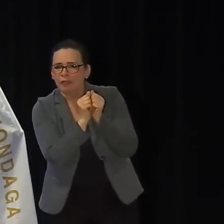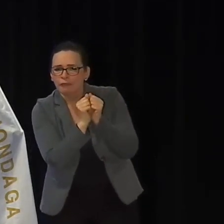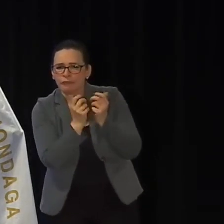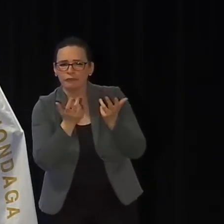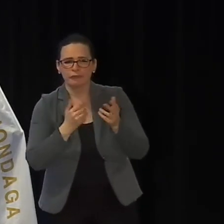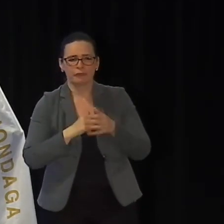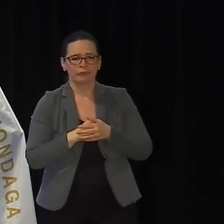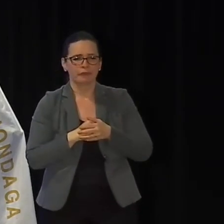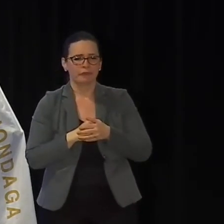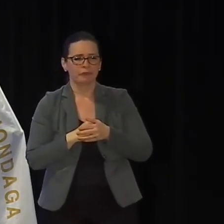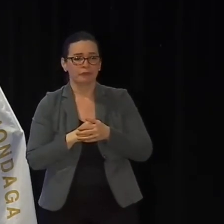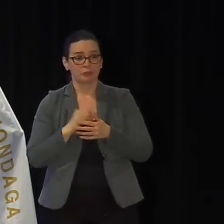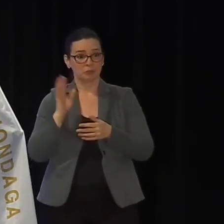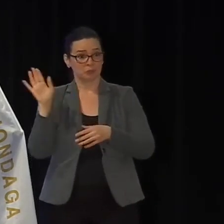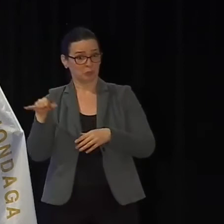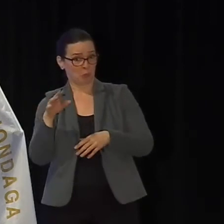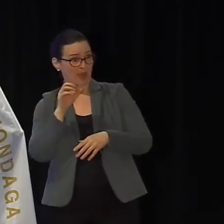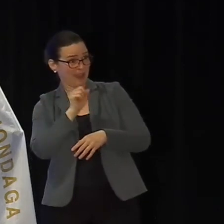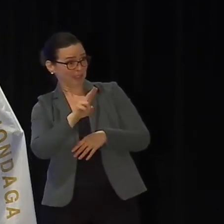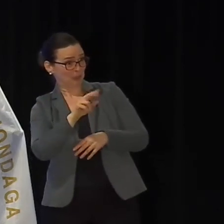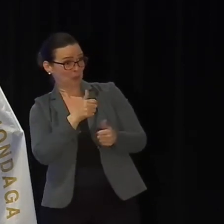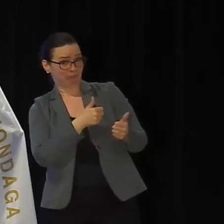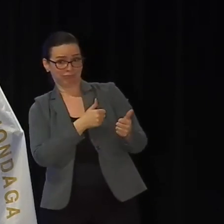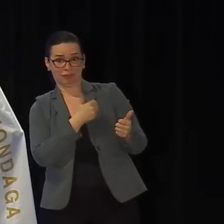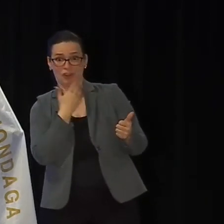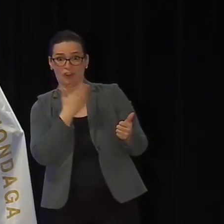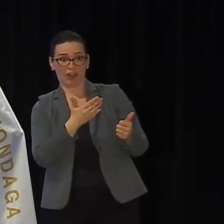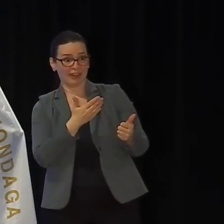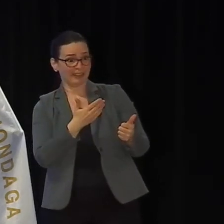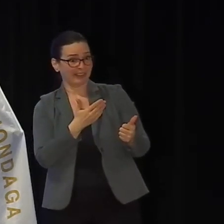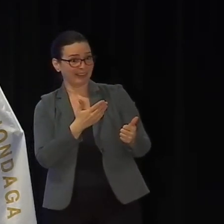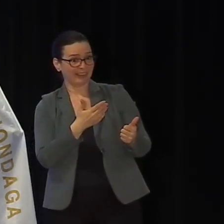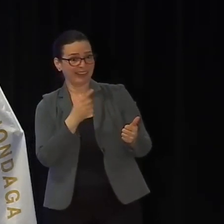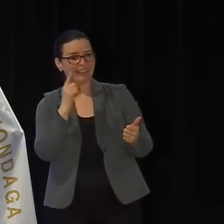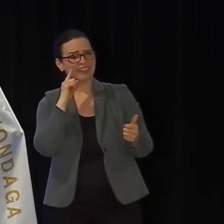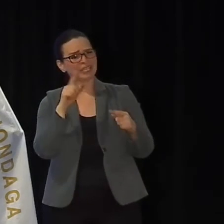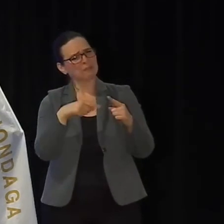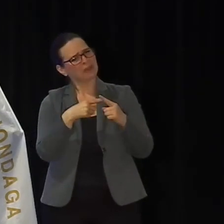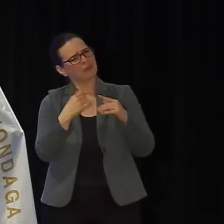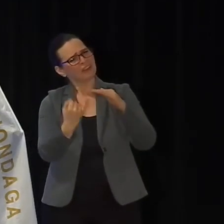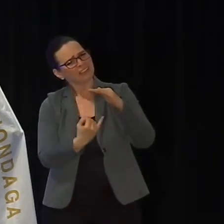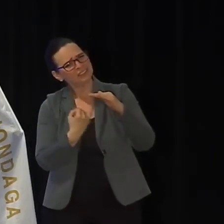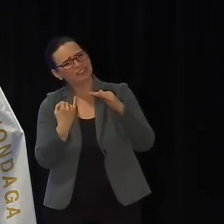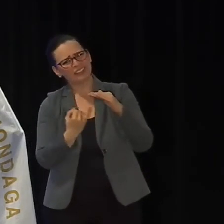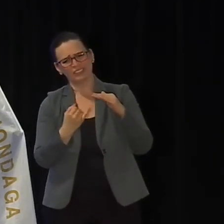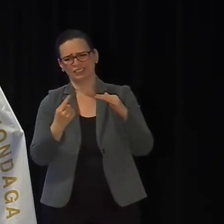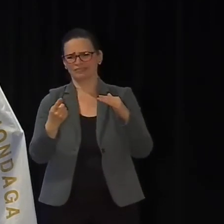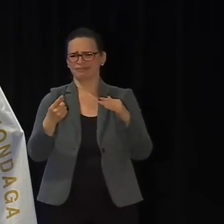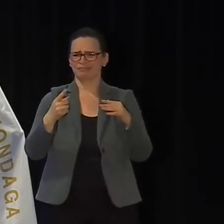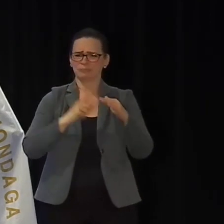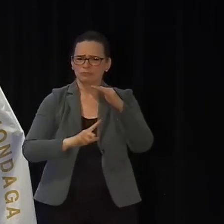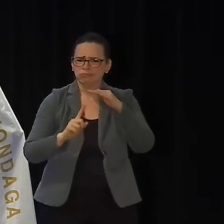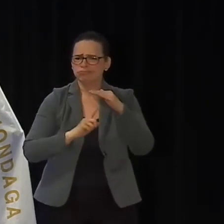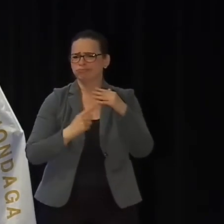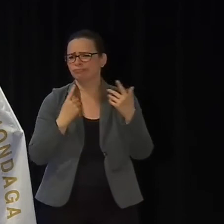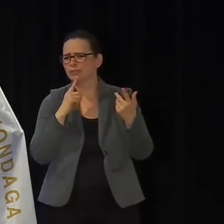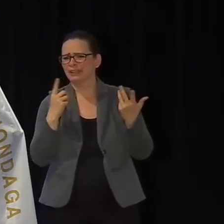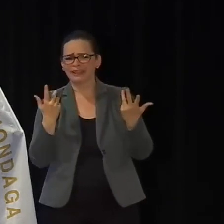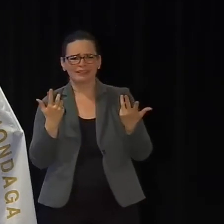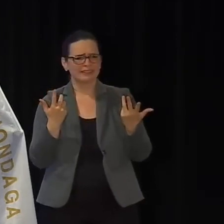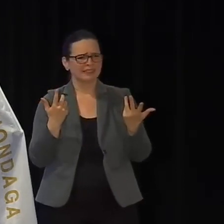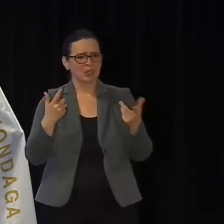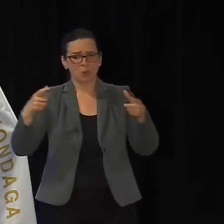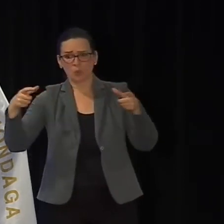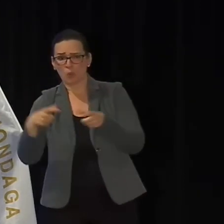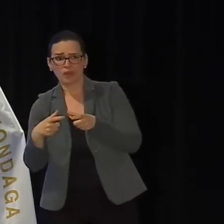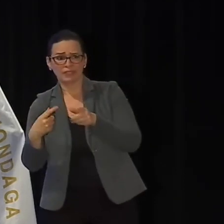kind of isolation the athletes went through, right? So if they had to almost quarantine from each